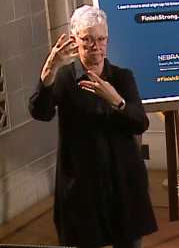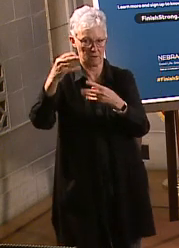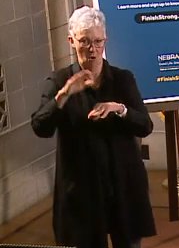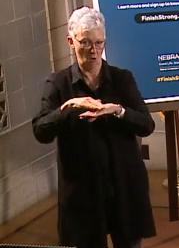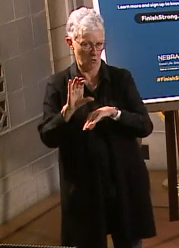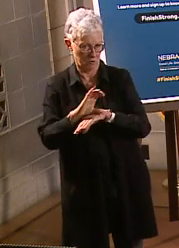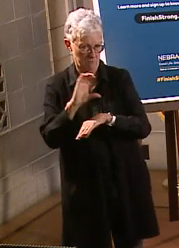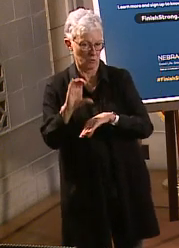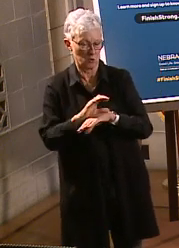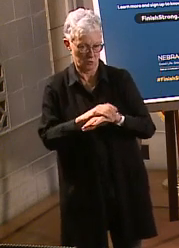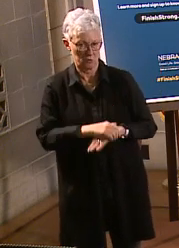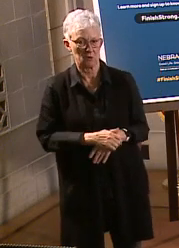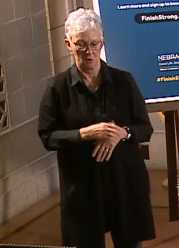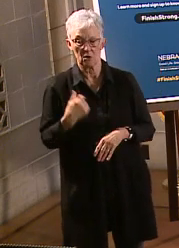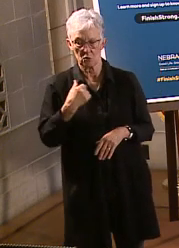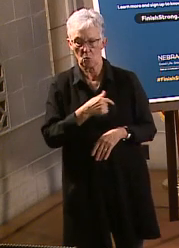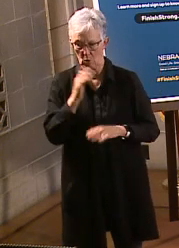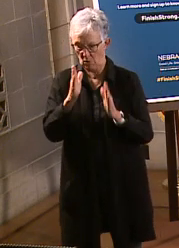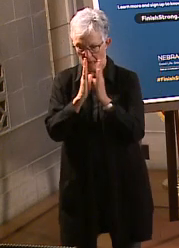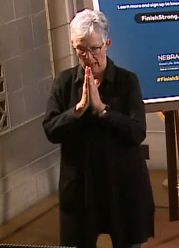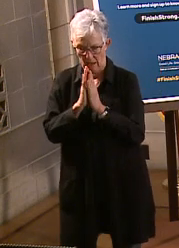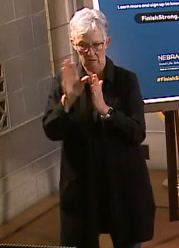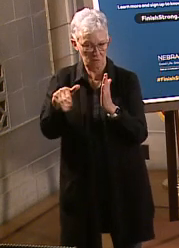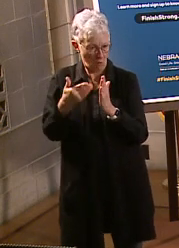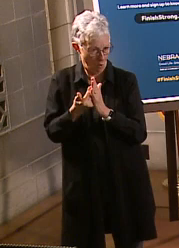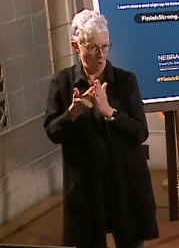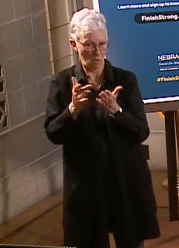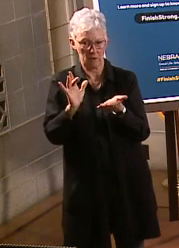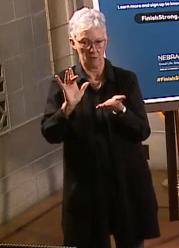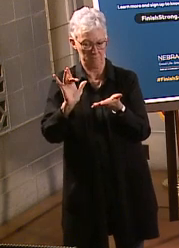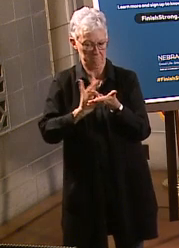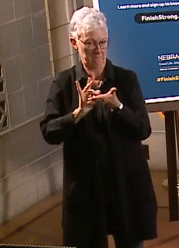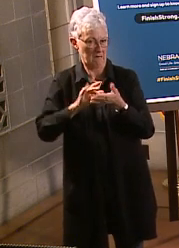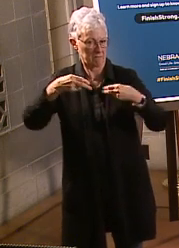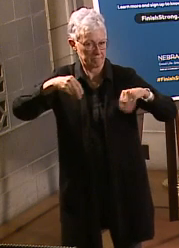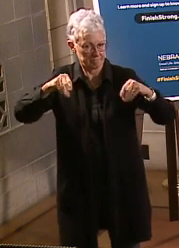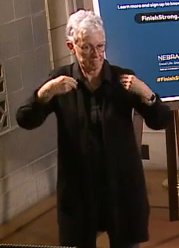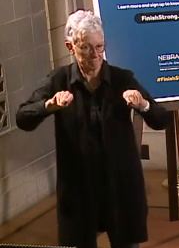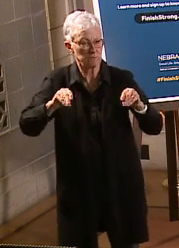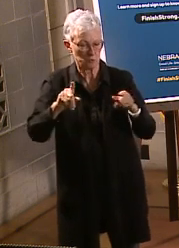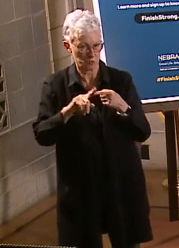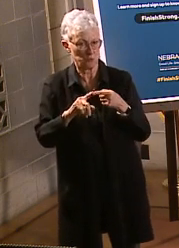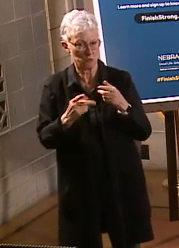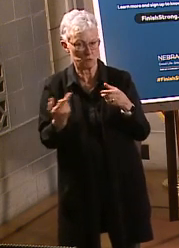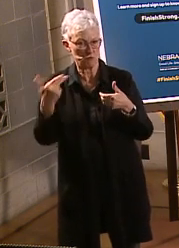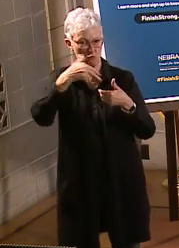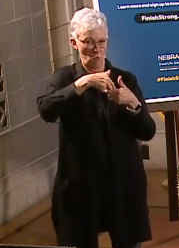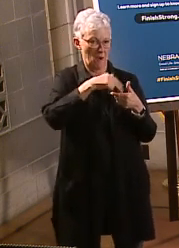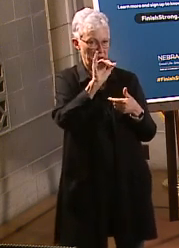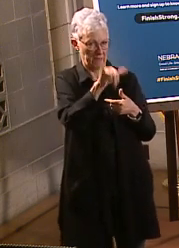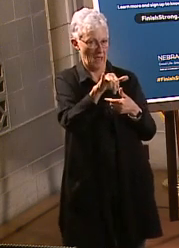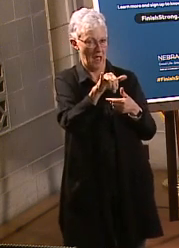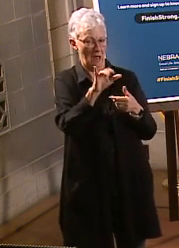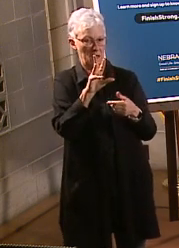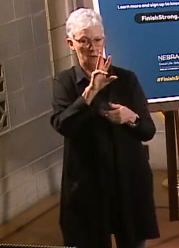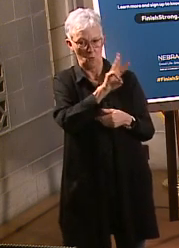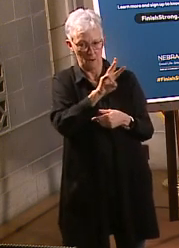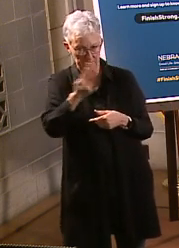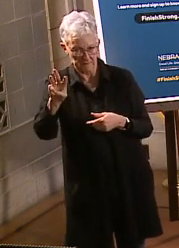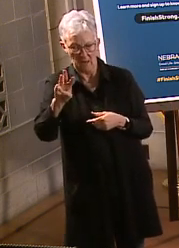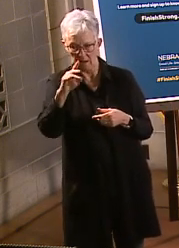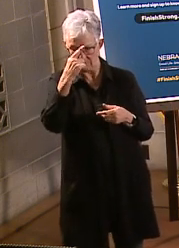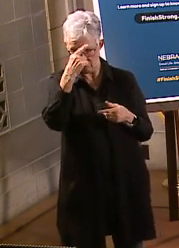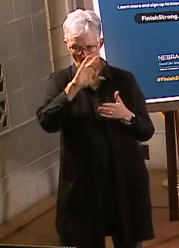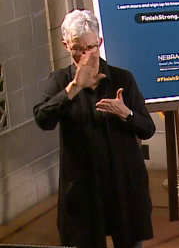on that. And so we're going to ask all the pharmacies to get on that as well, right? So that we can make sure we're sharing data with them and getting that data in. We